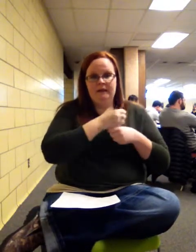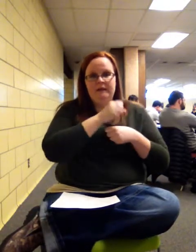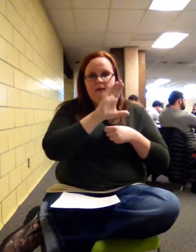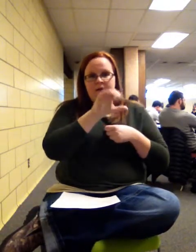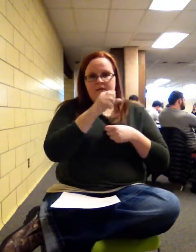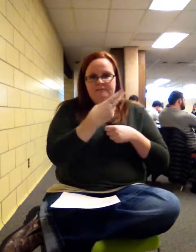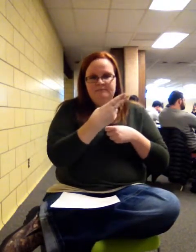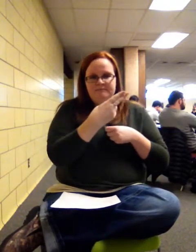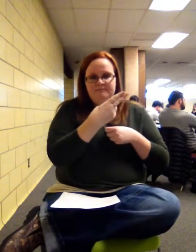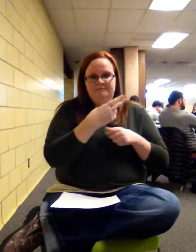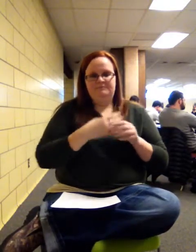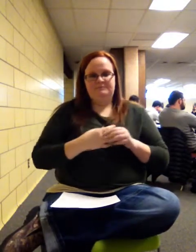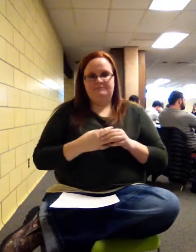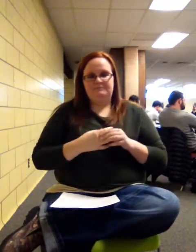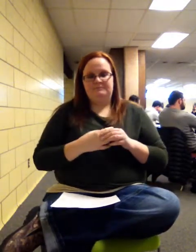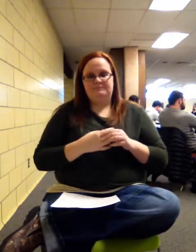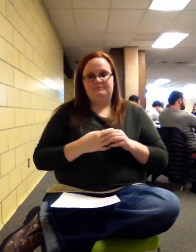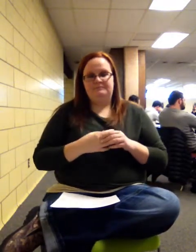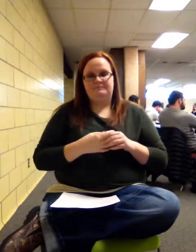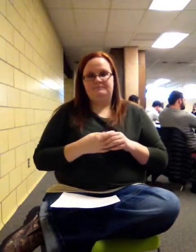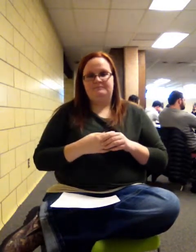The company is getting the cash.